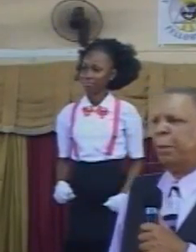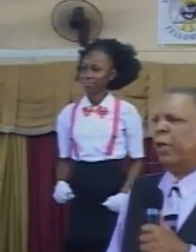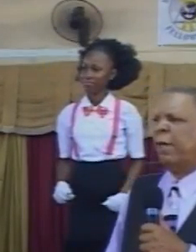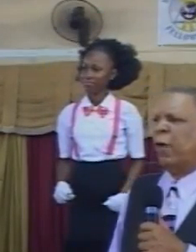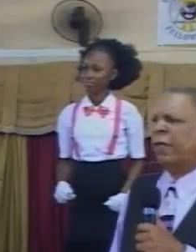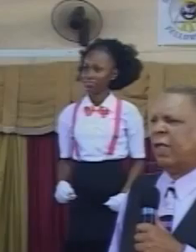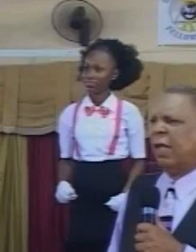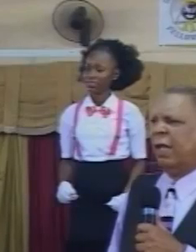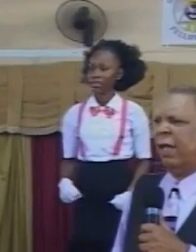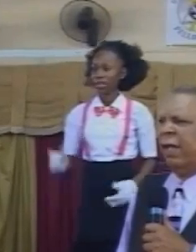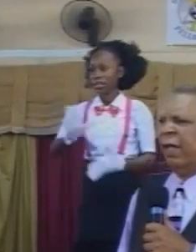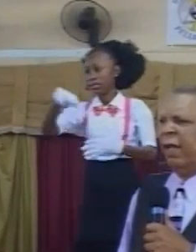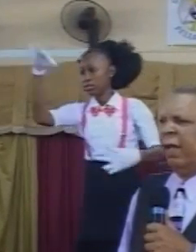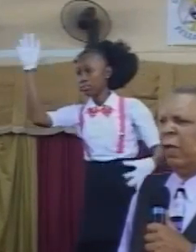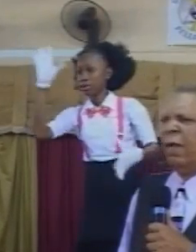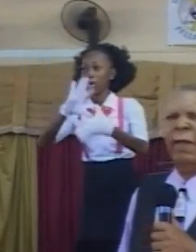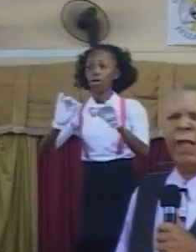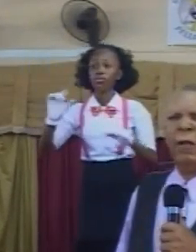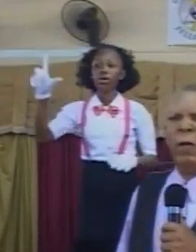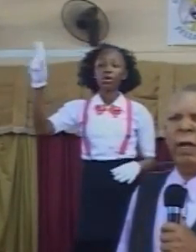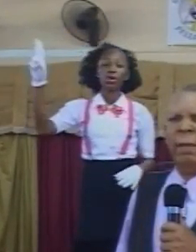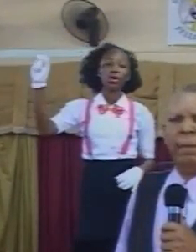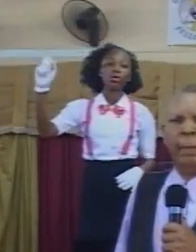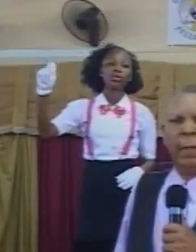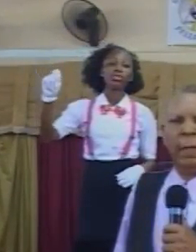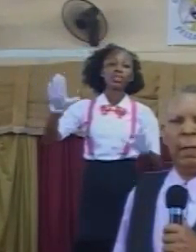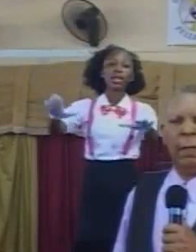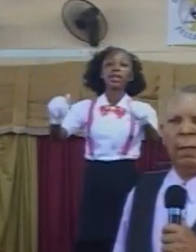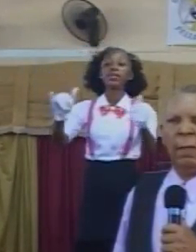The spirit of lust, you'd have left that down here.